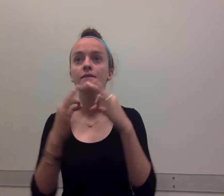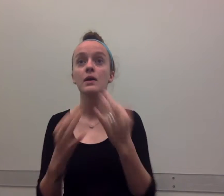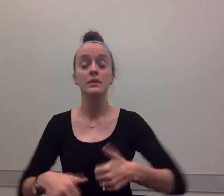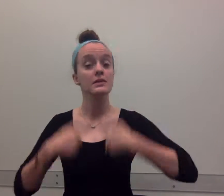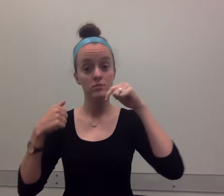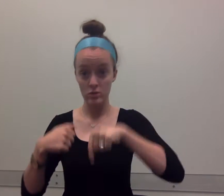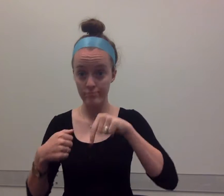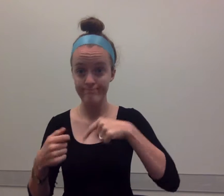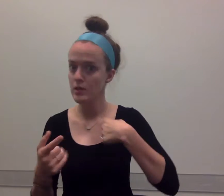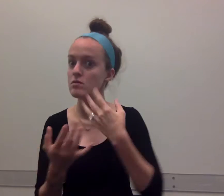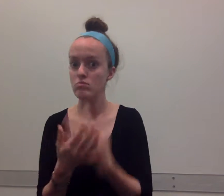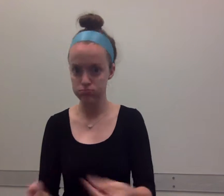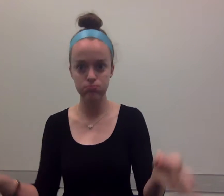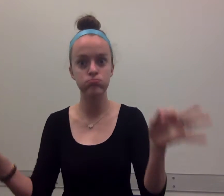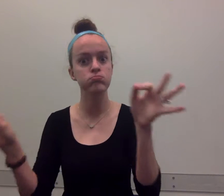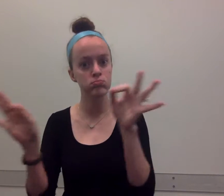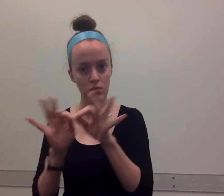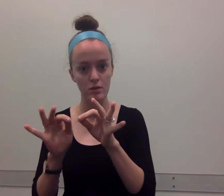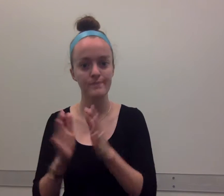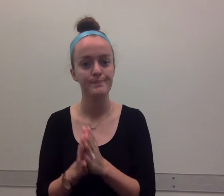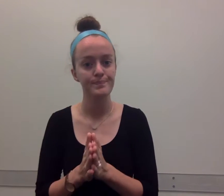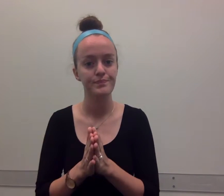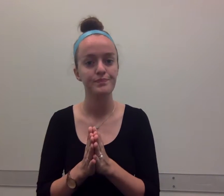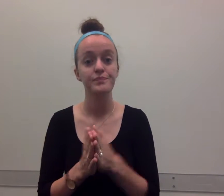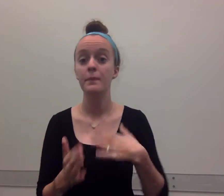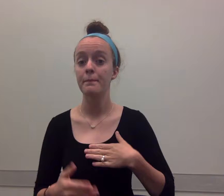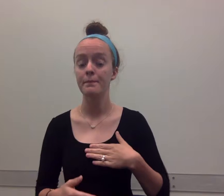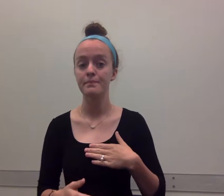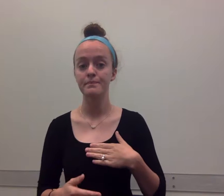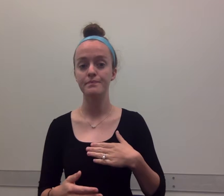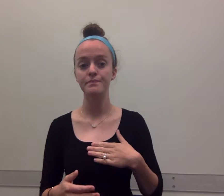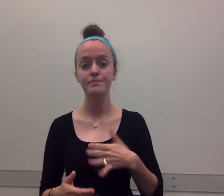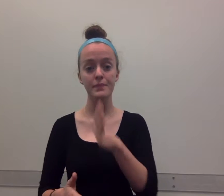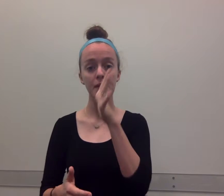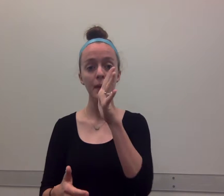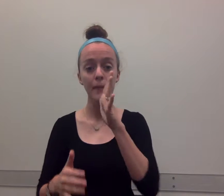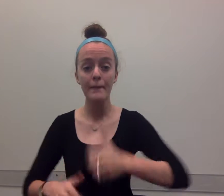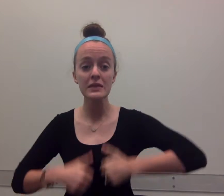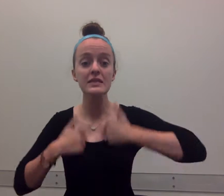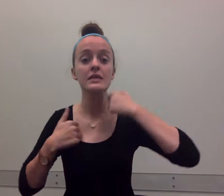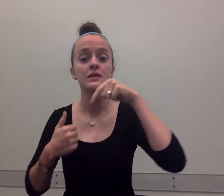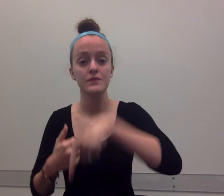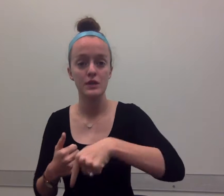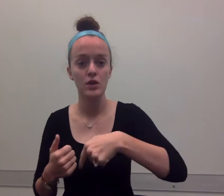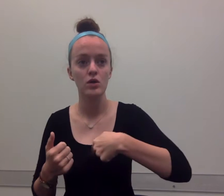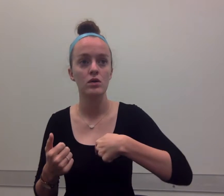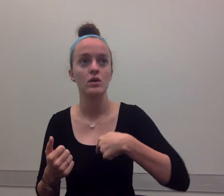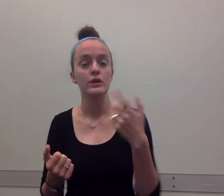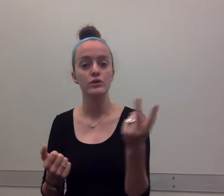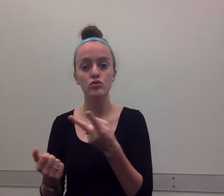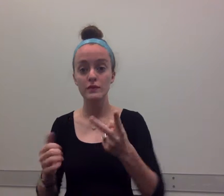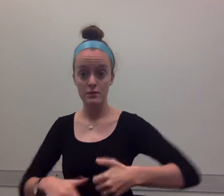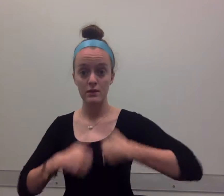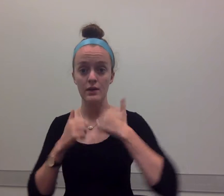huge bonus for me. Also, my mom lived here, and I was able to live with here for a short period of time until I could get a